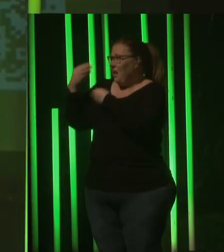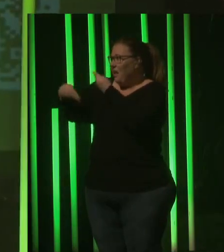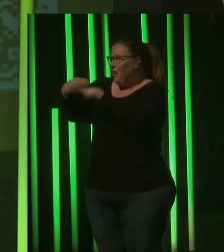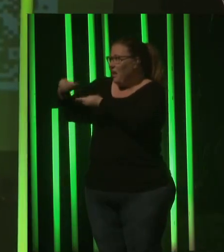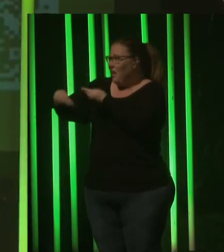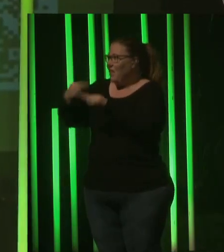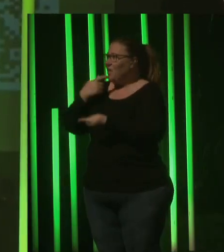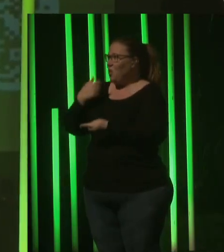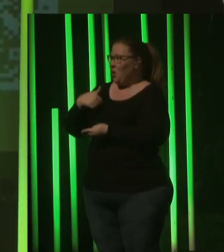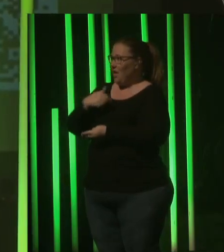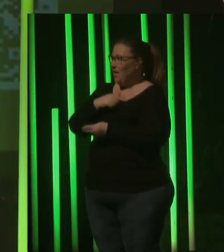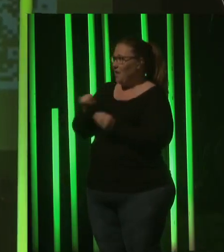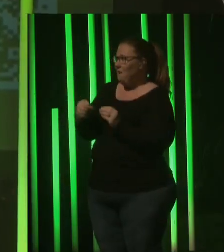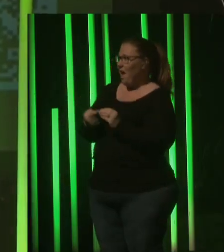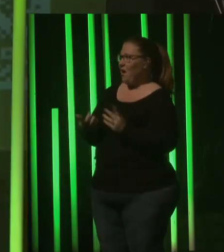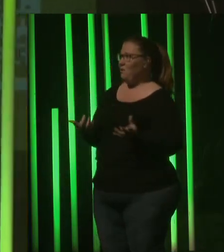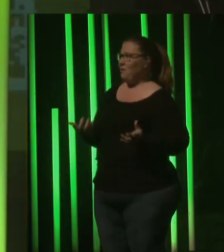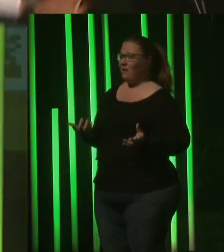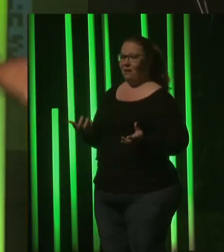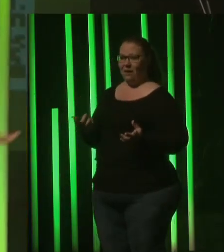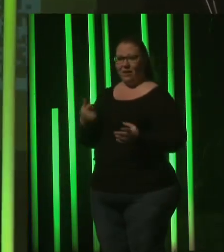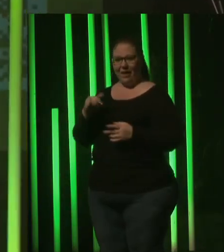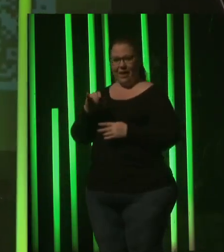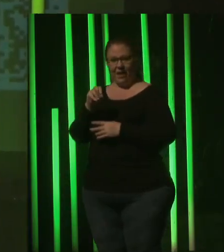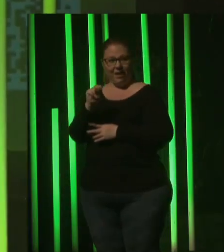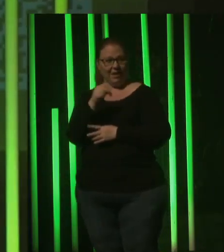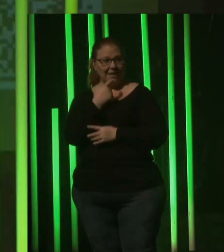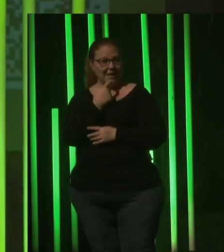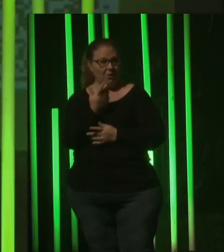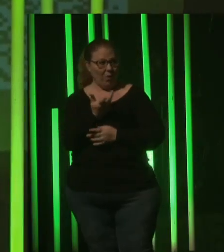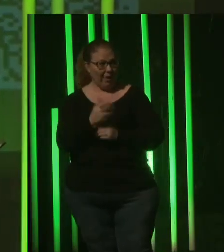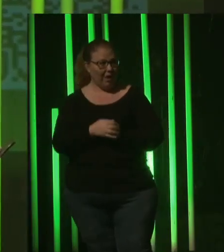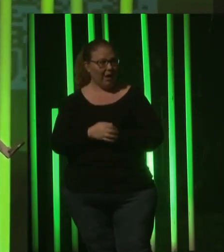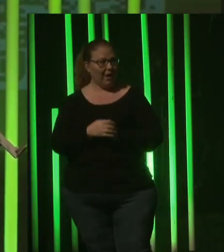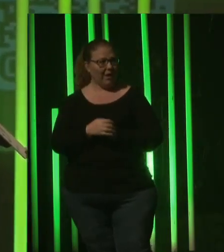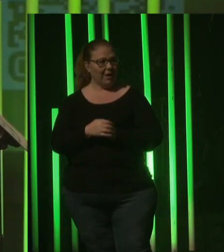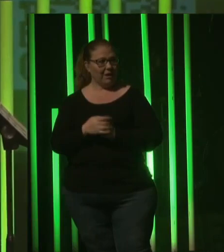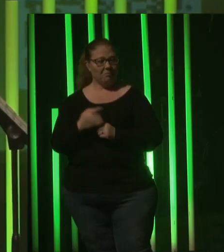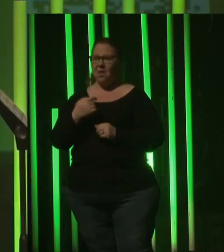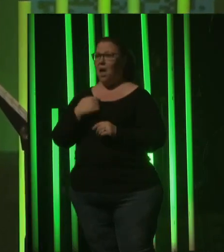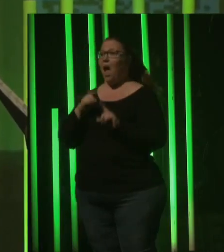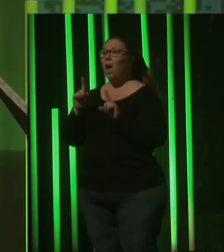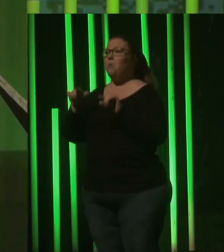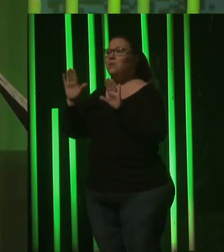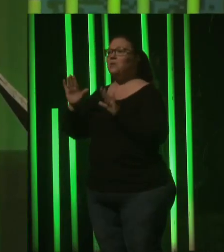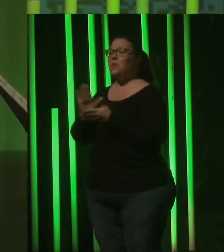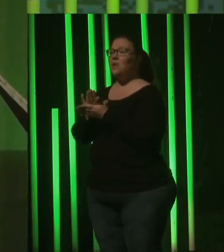about? See, what Gideon is saying is, I went to Sunday school and they